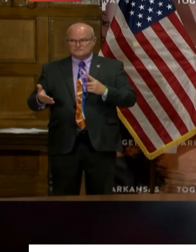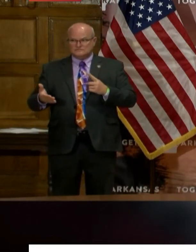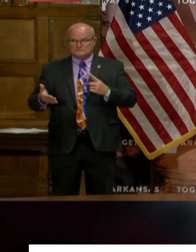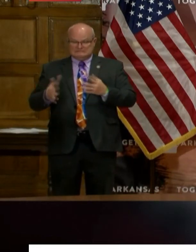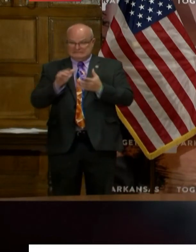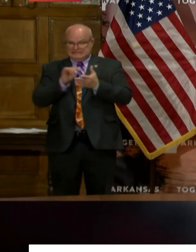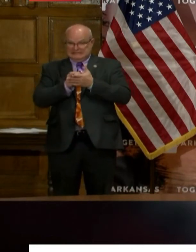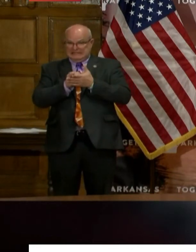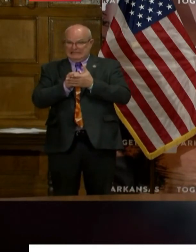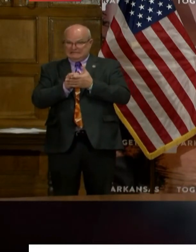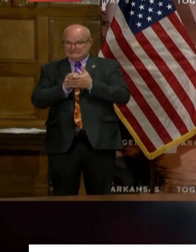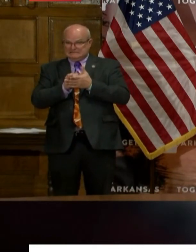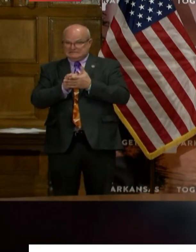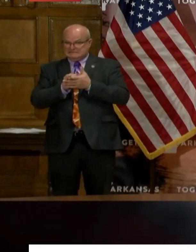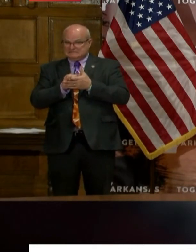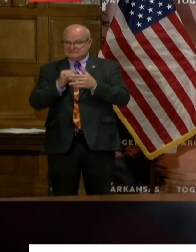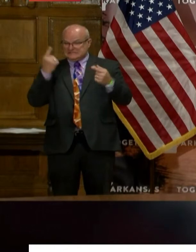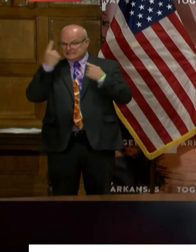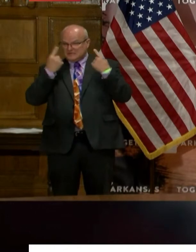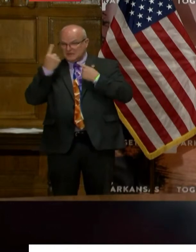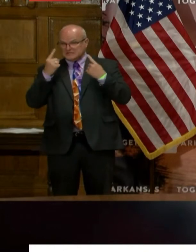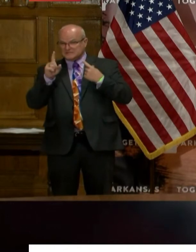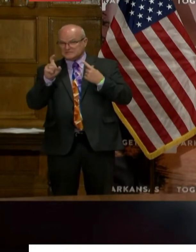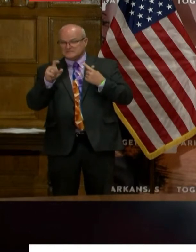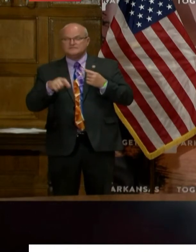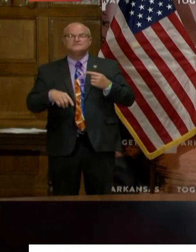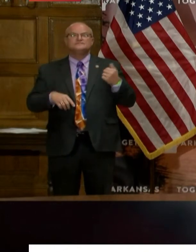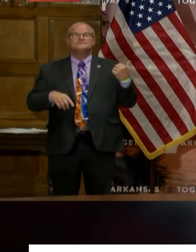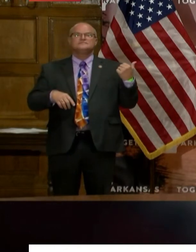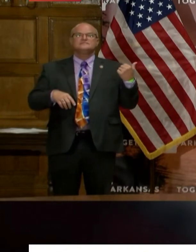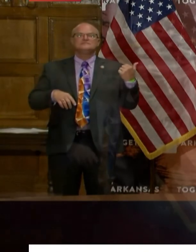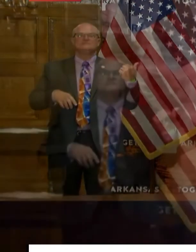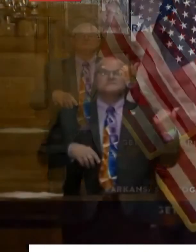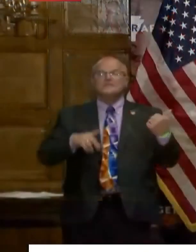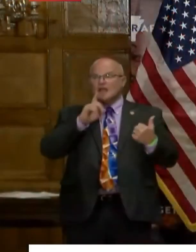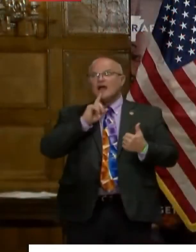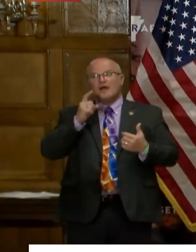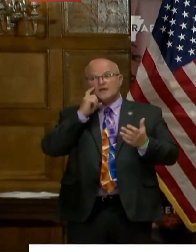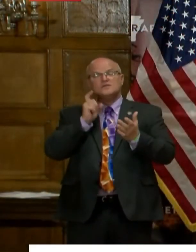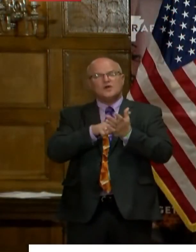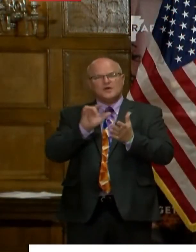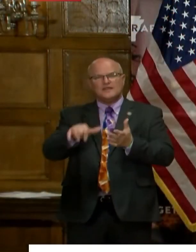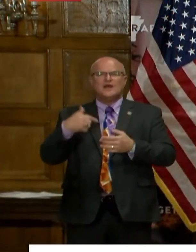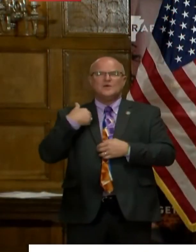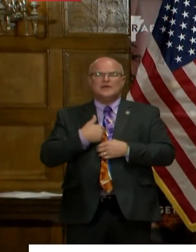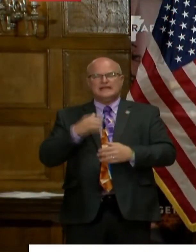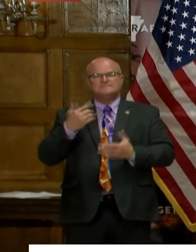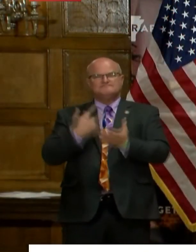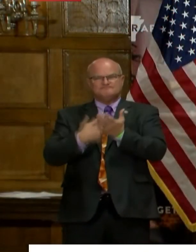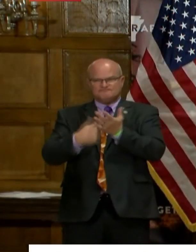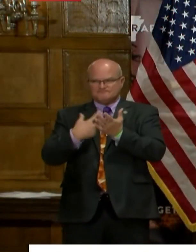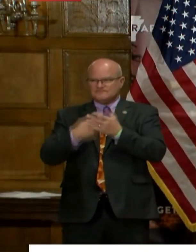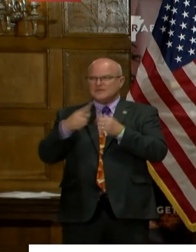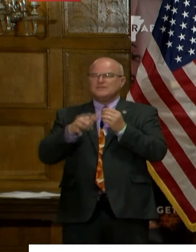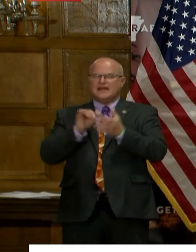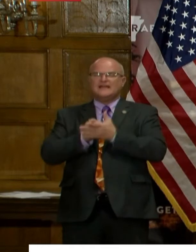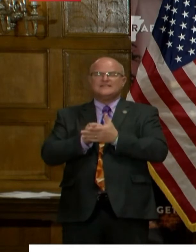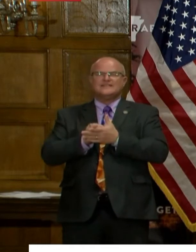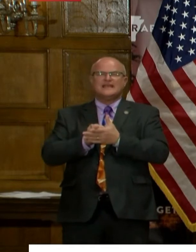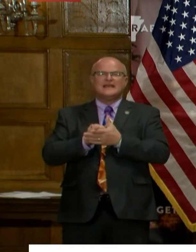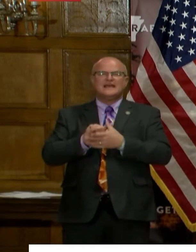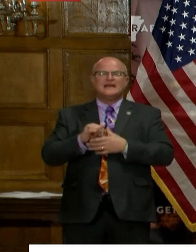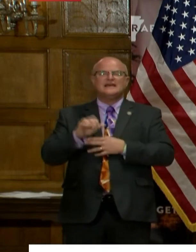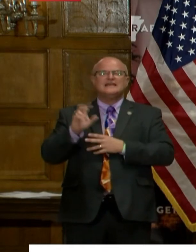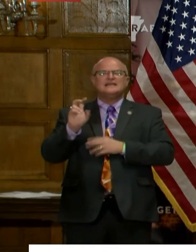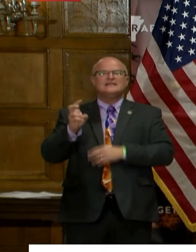Is that ever going to be a consideration? I actually did note that, and we had a conversation about it